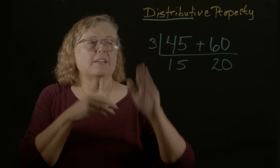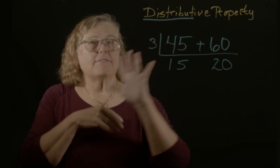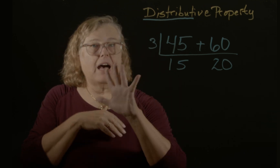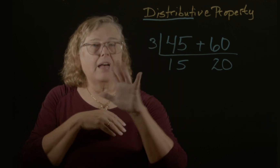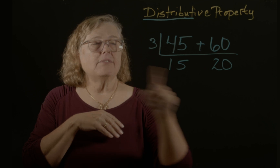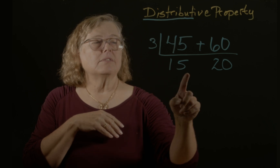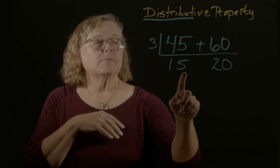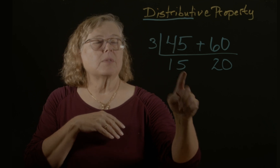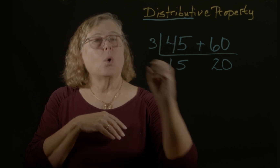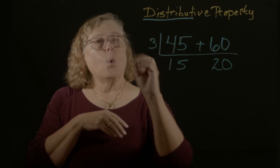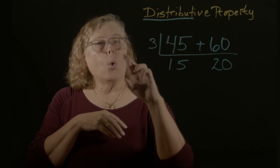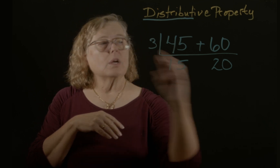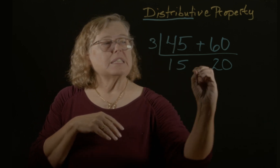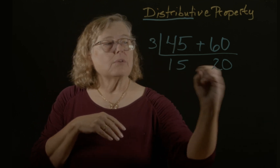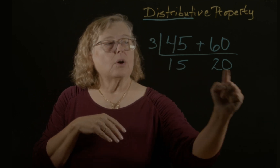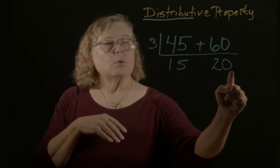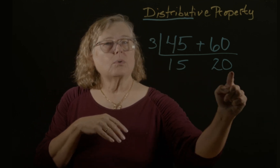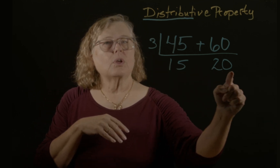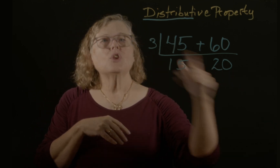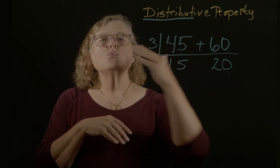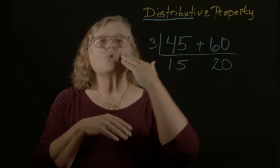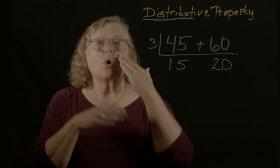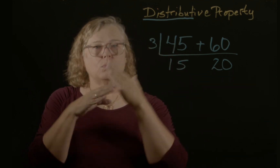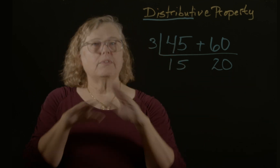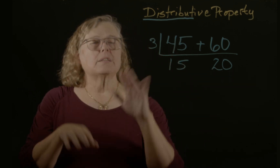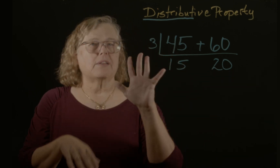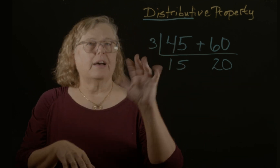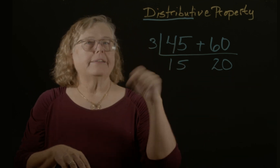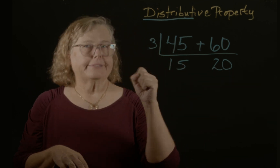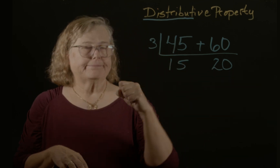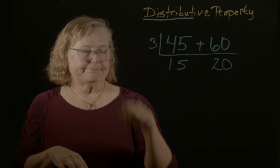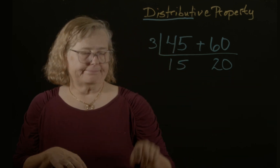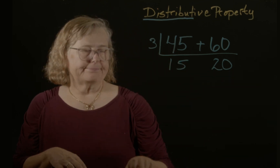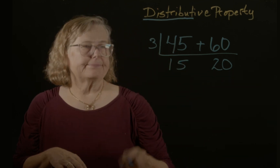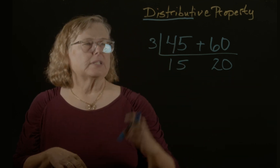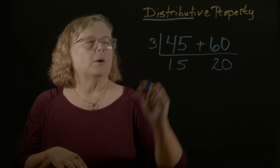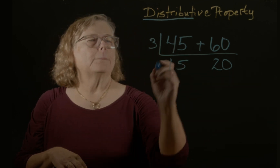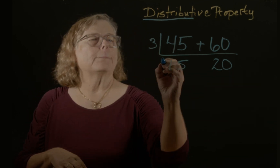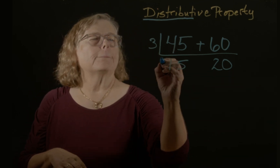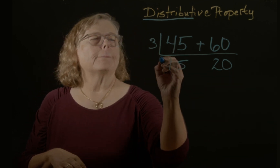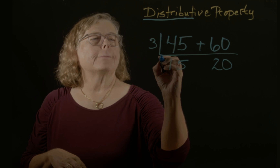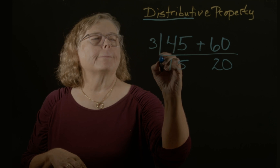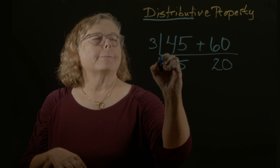Remember, every number that ends in a 5 or a 0 will always be divisible by 5.